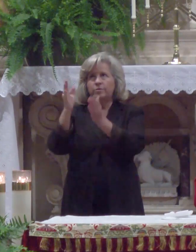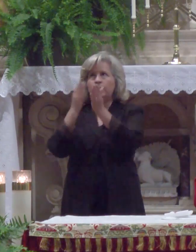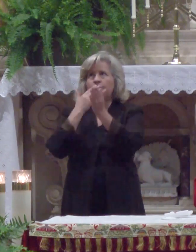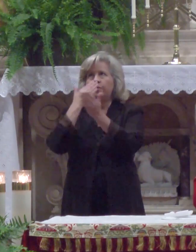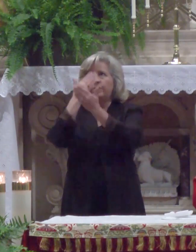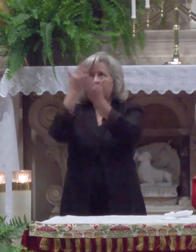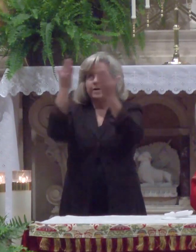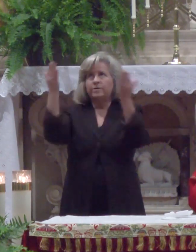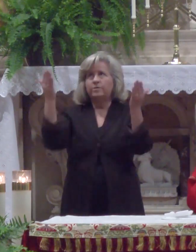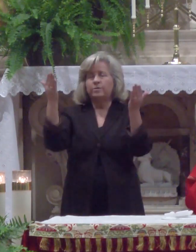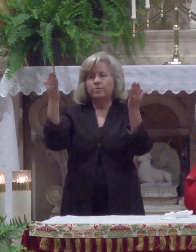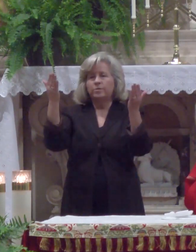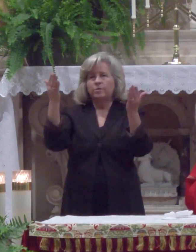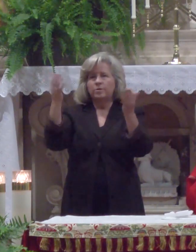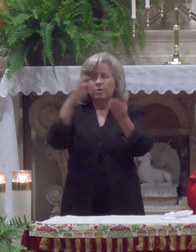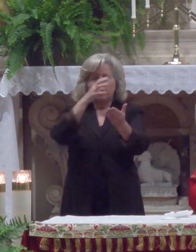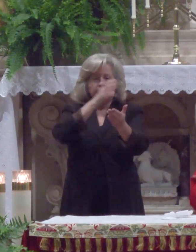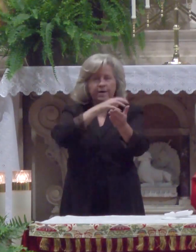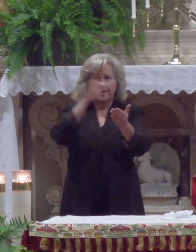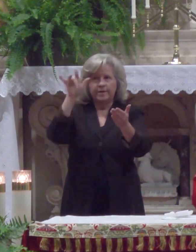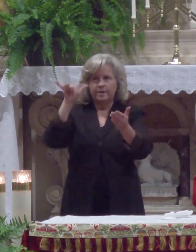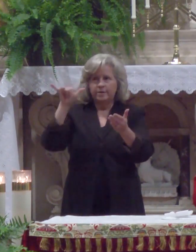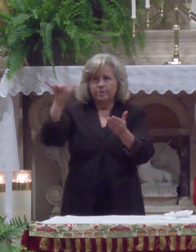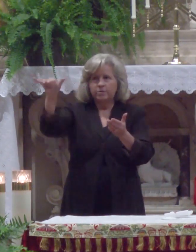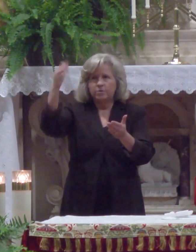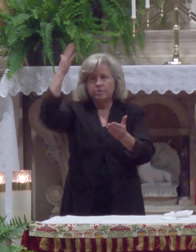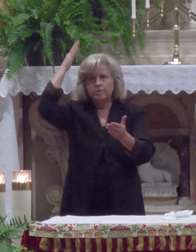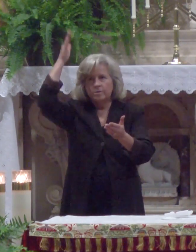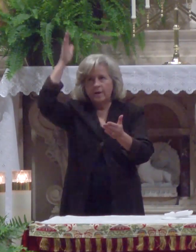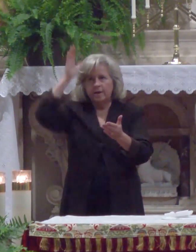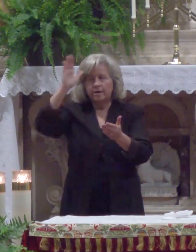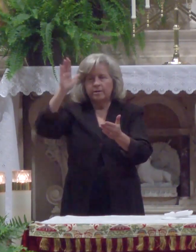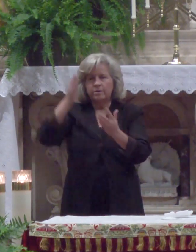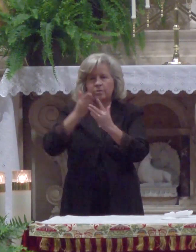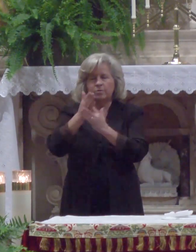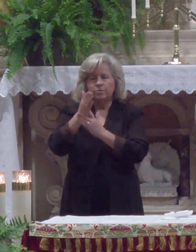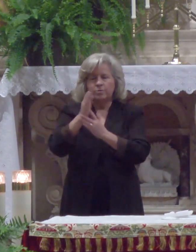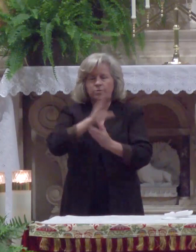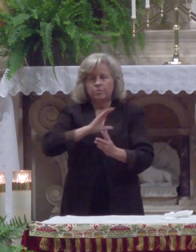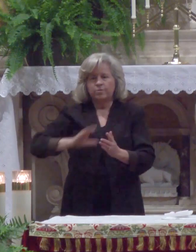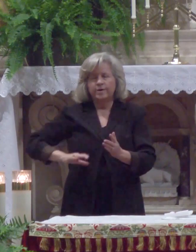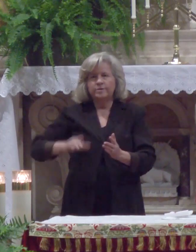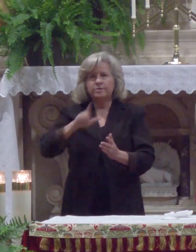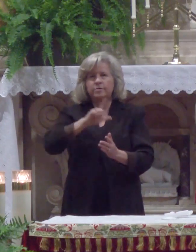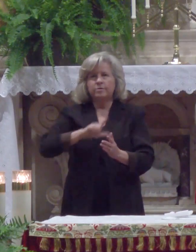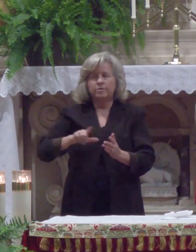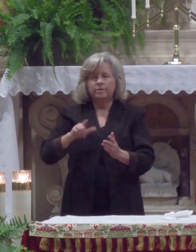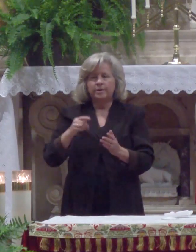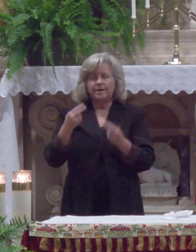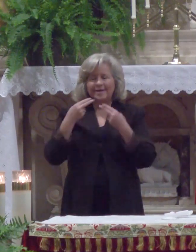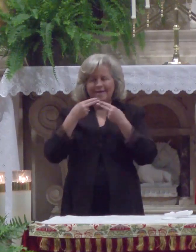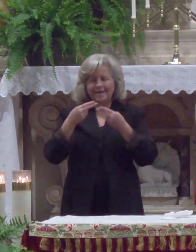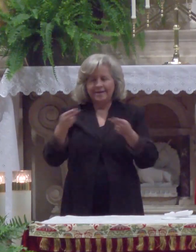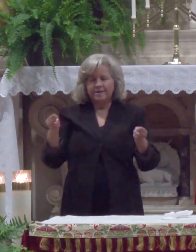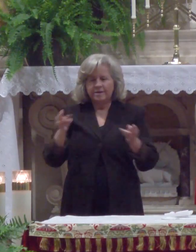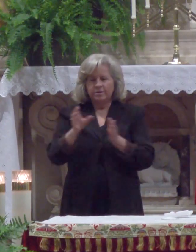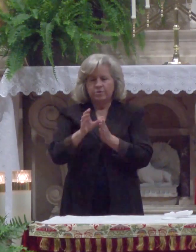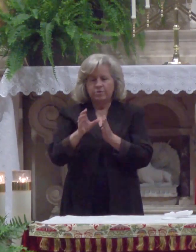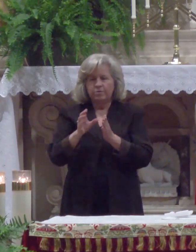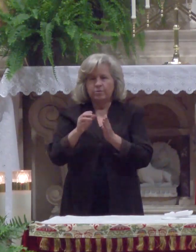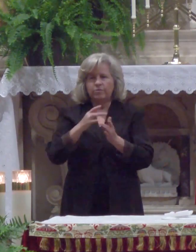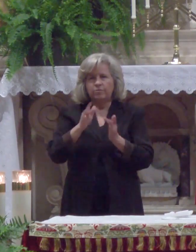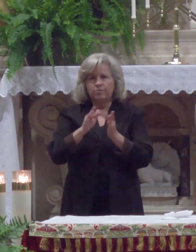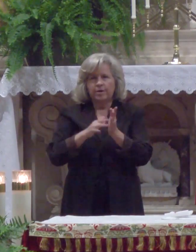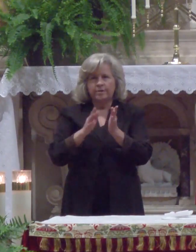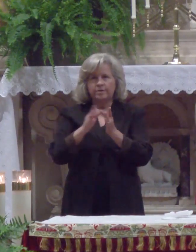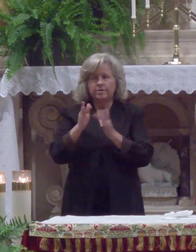Holy Father, Almighty and eternal God, through Christ our Lord. For though innocent, he suffered willingly